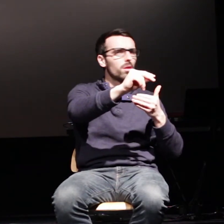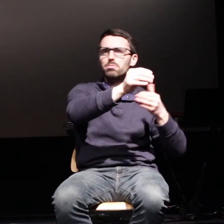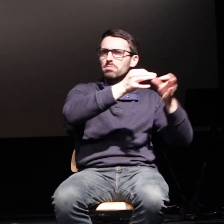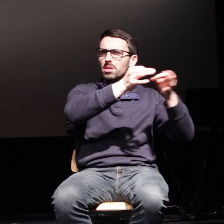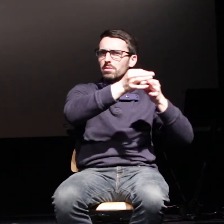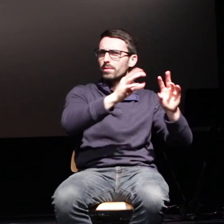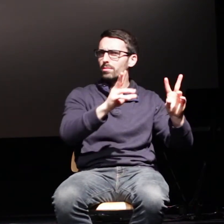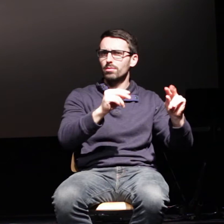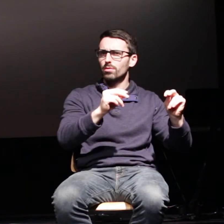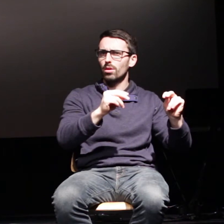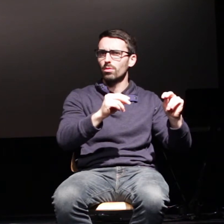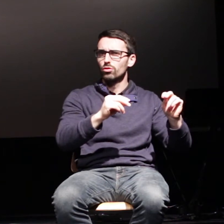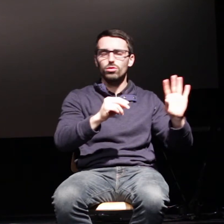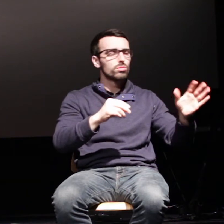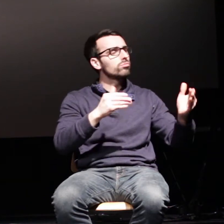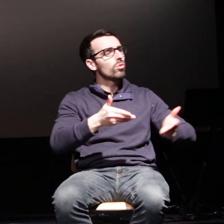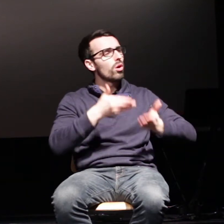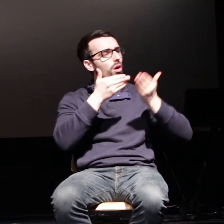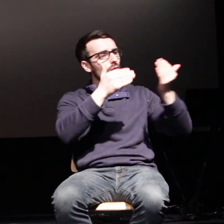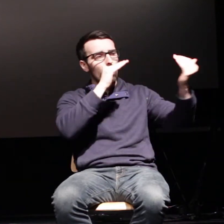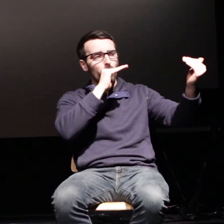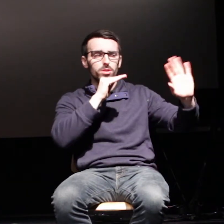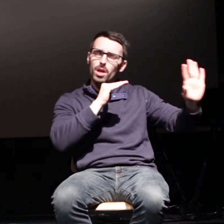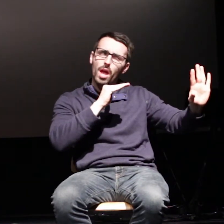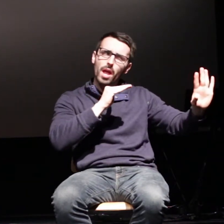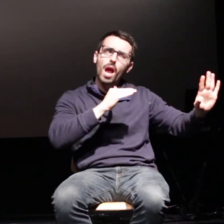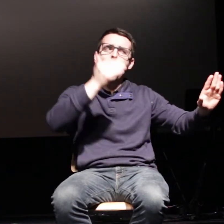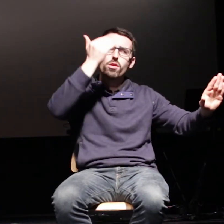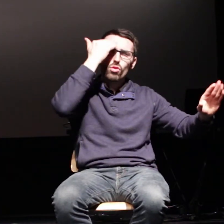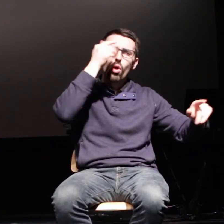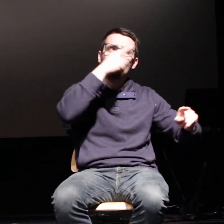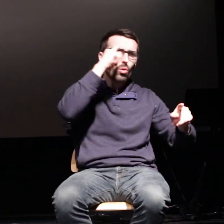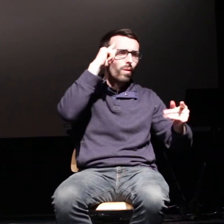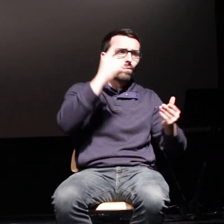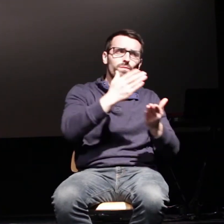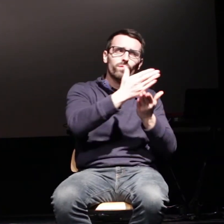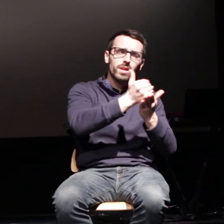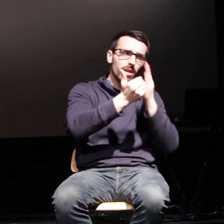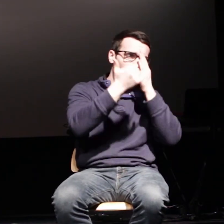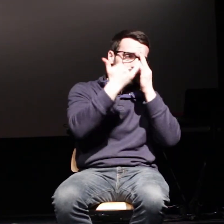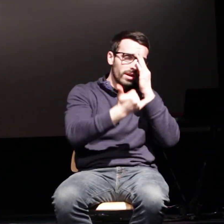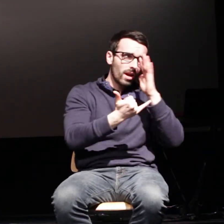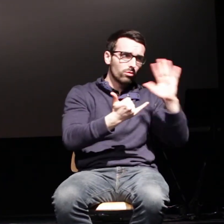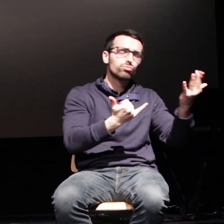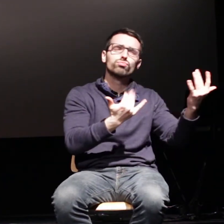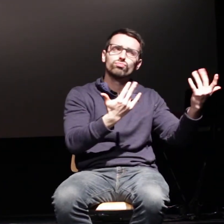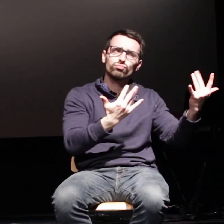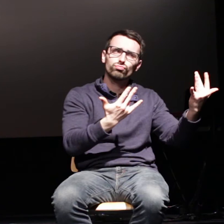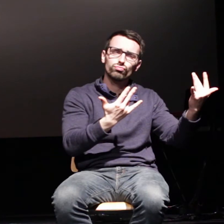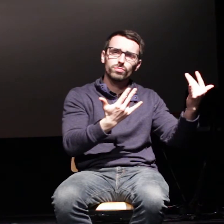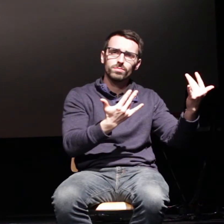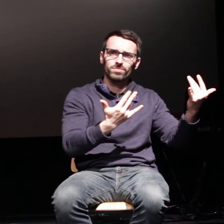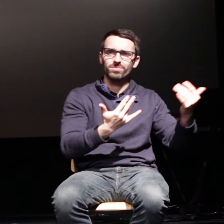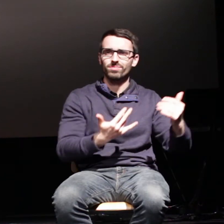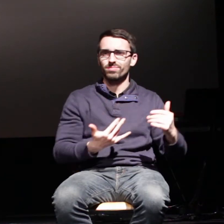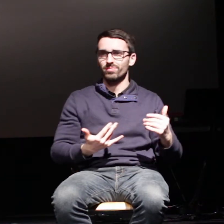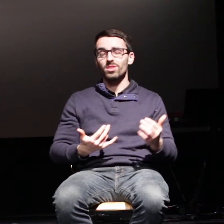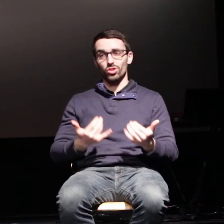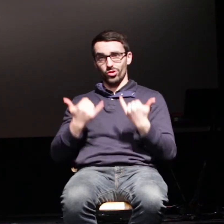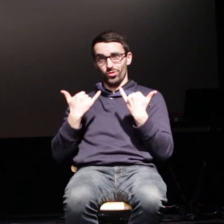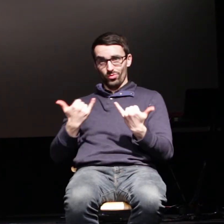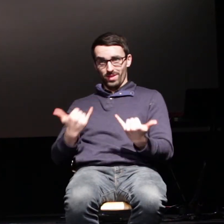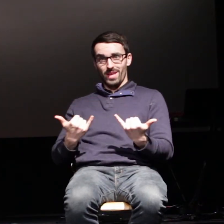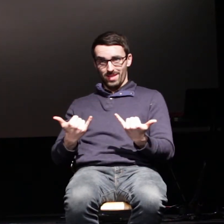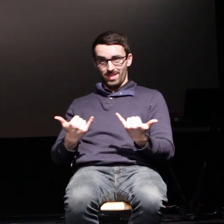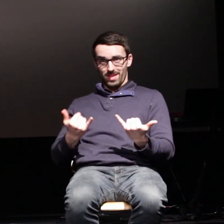at all. Like, hey man, I know you're freaking out right now. Hang on a second. Here's what I'm going to do. Here's what's going to happen. Like in today's world, if